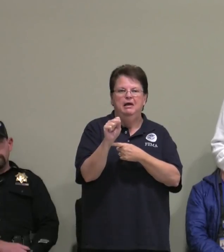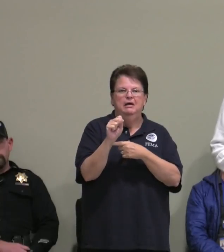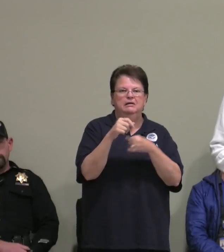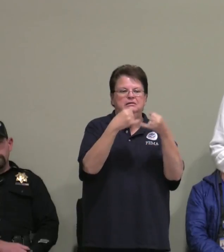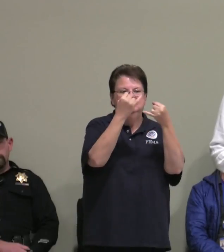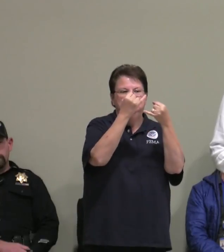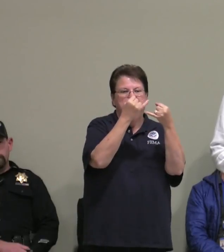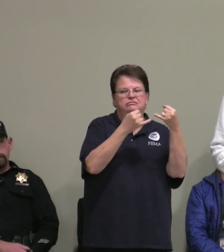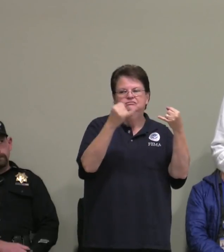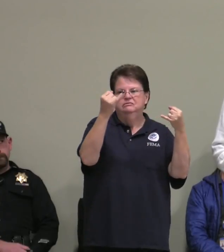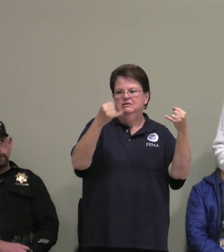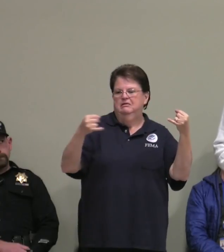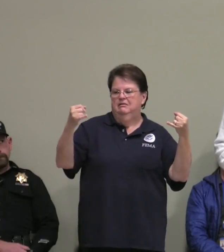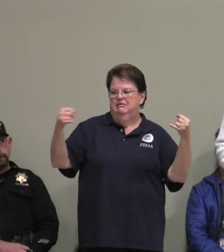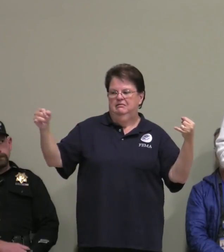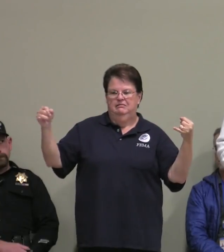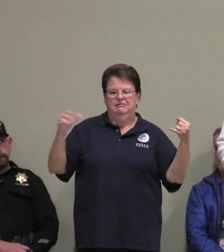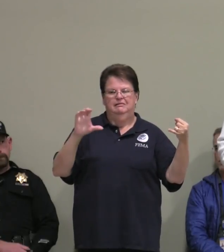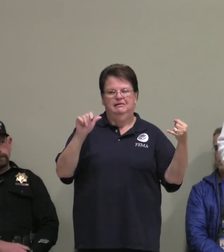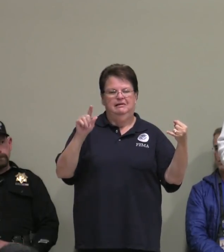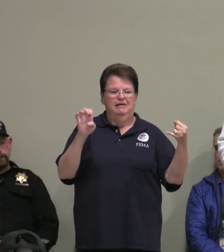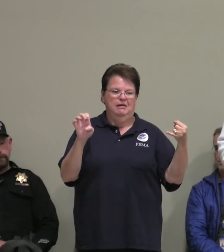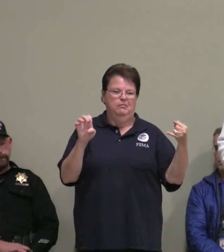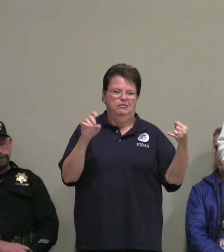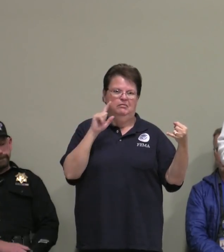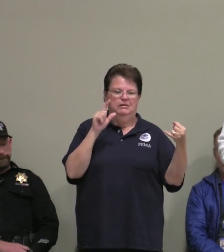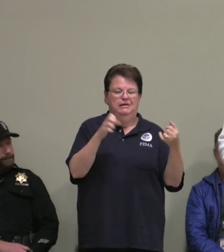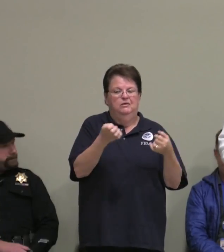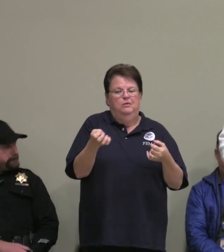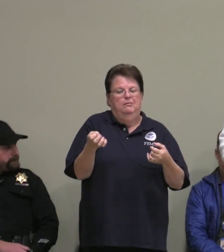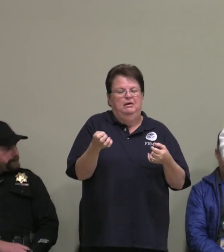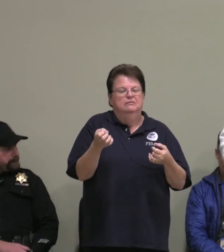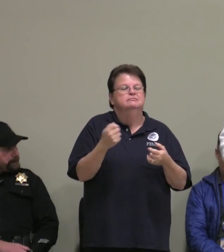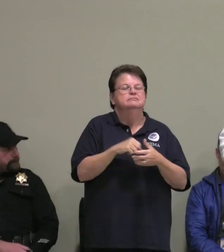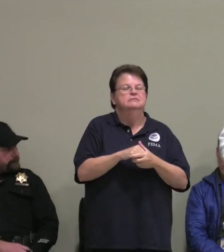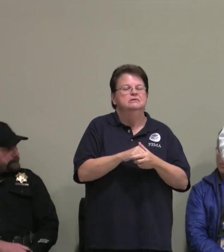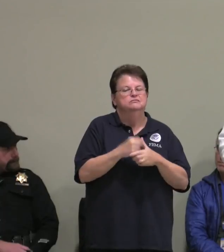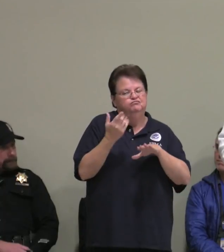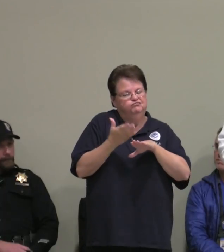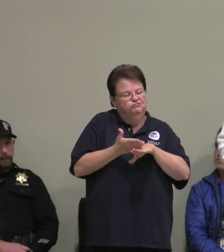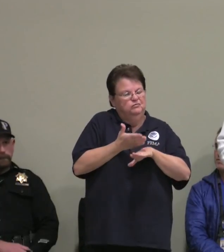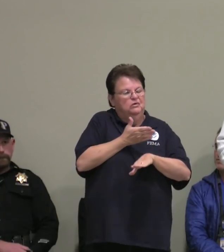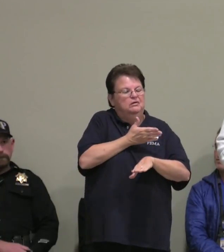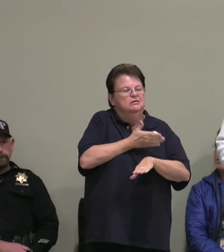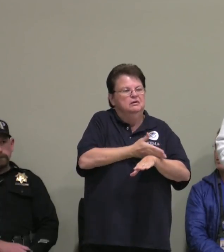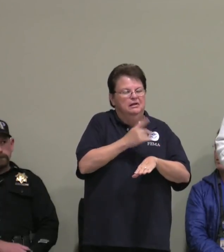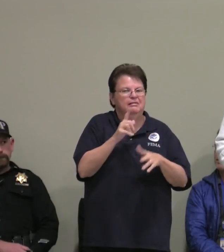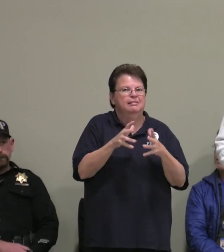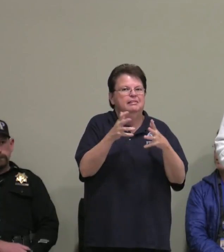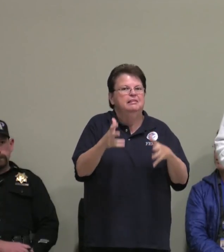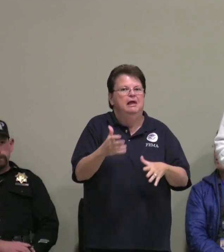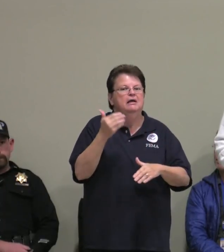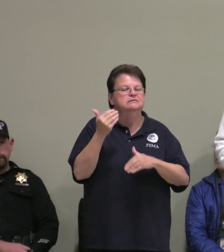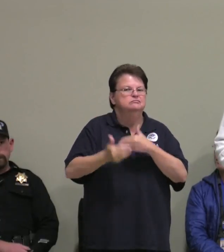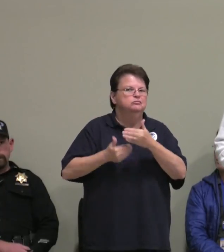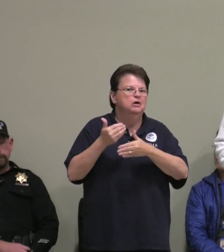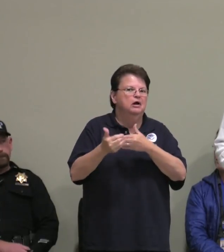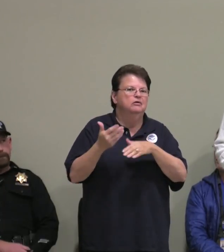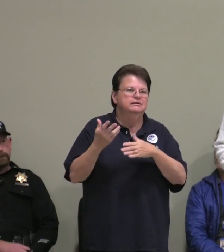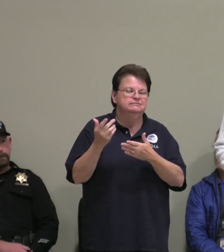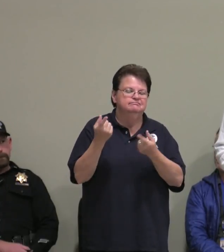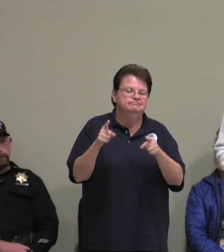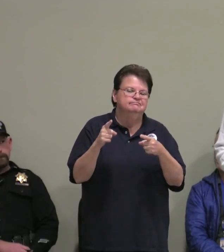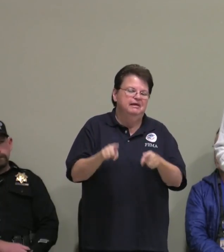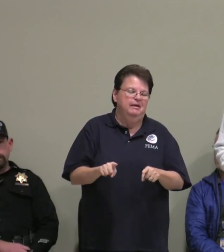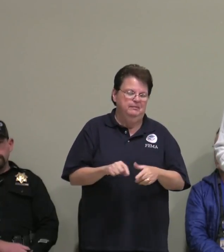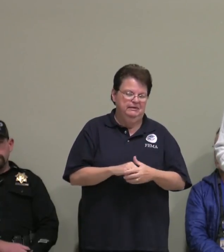cable lines and other equipment. Making very good progress on that. We brought in hundreds of crews from throughout